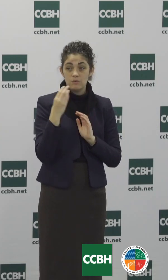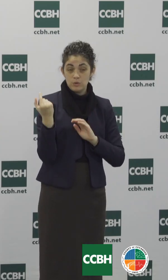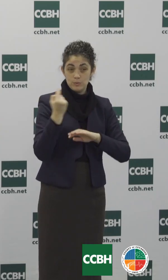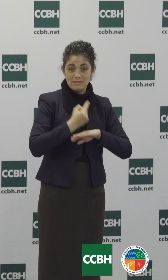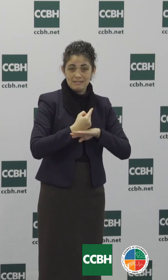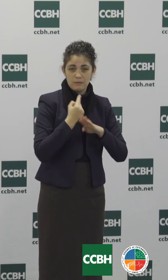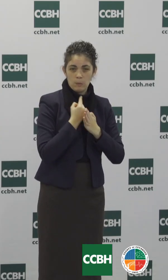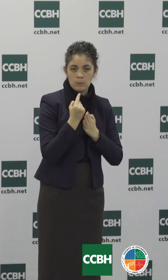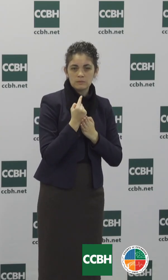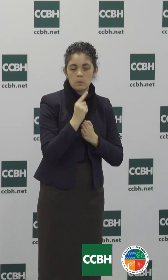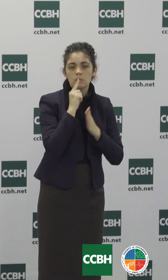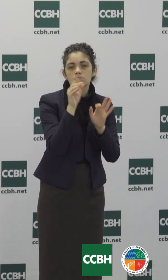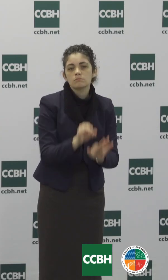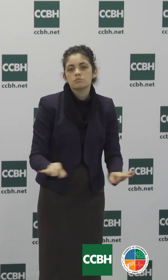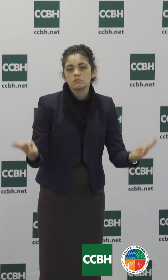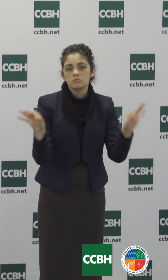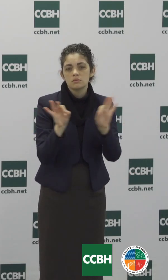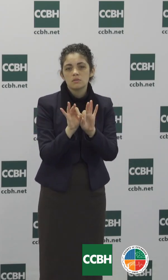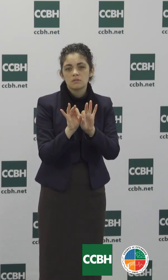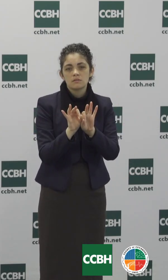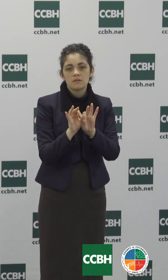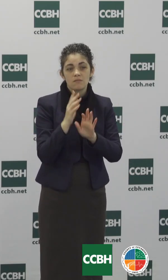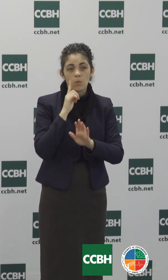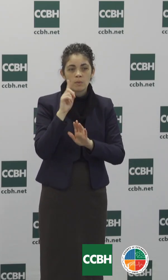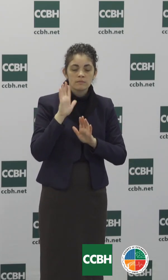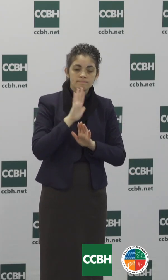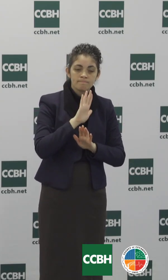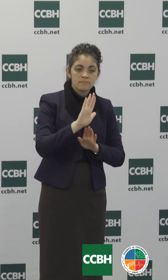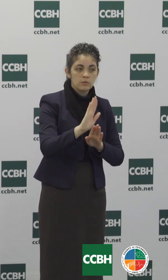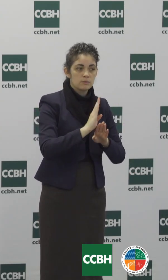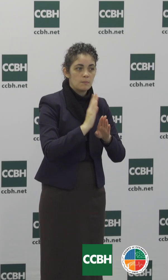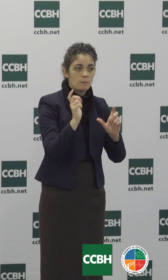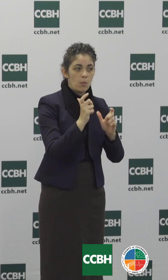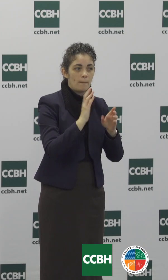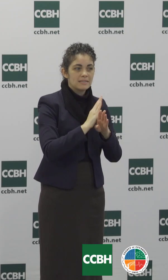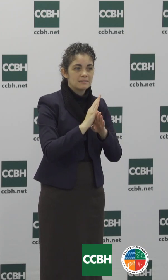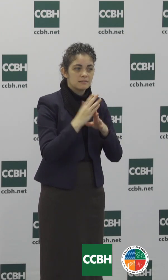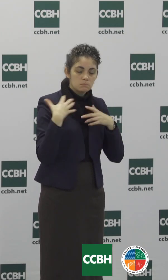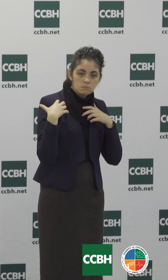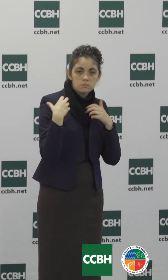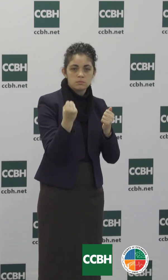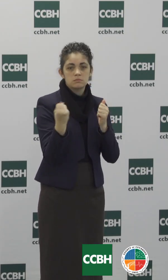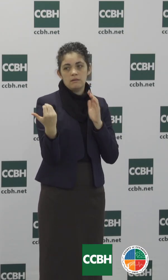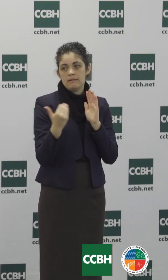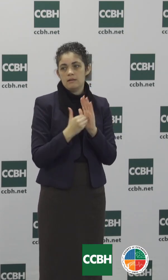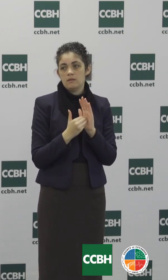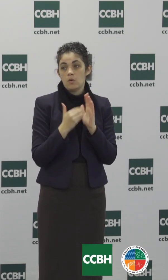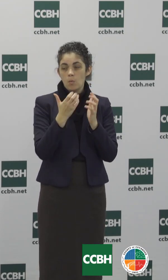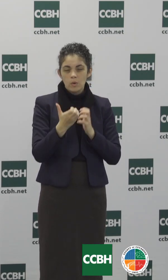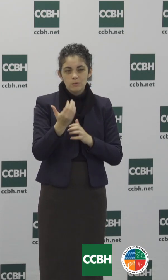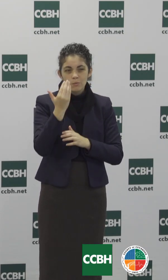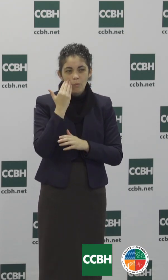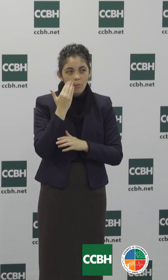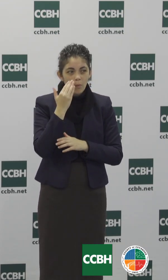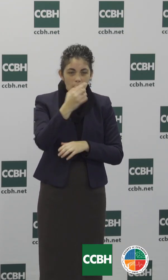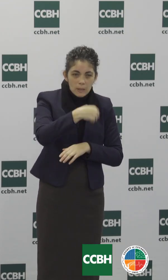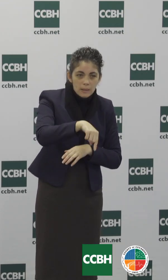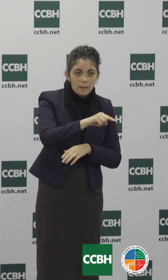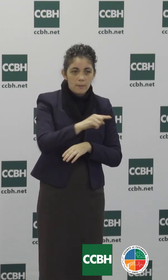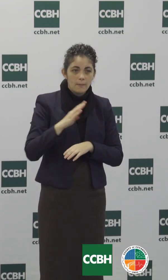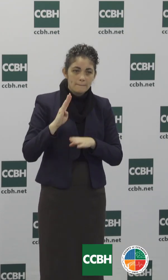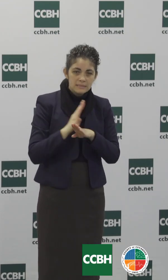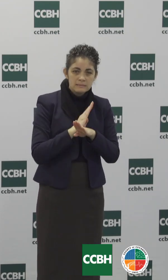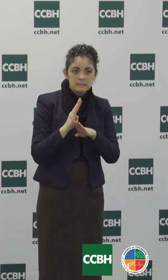and weeks are crucial to their surviving this crisis. We want to make sure that when